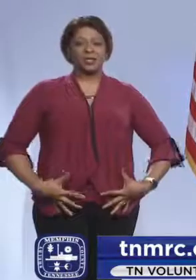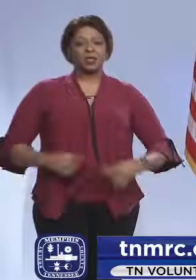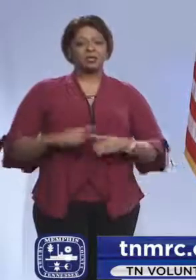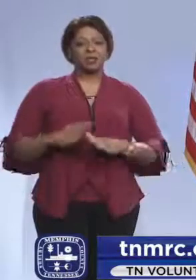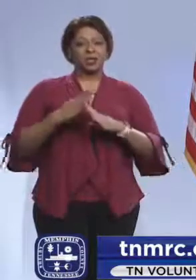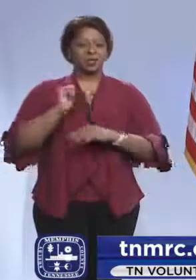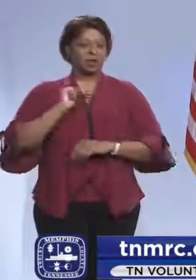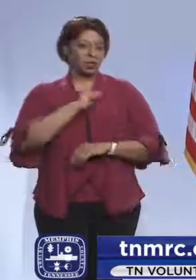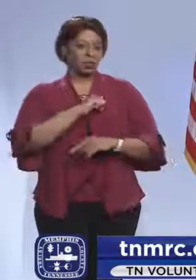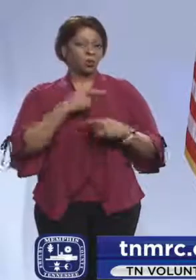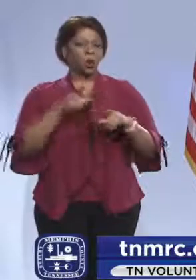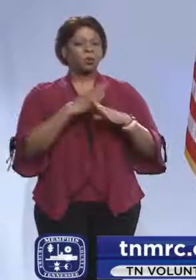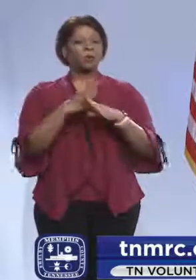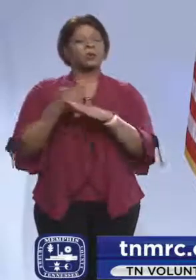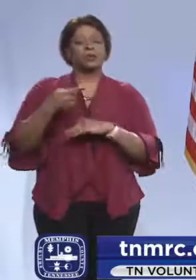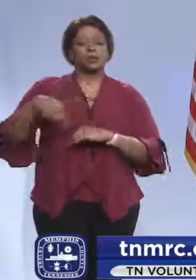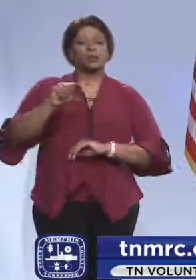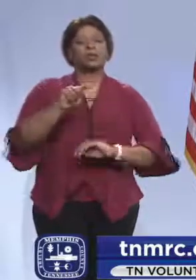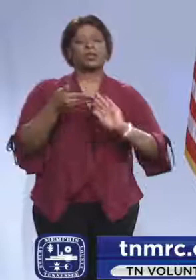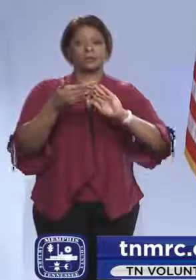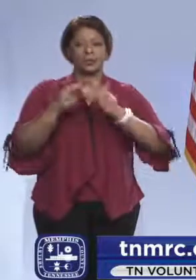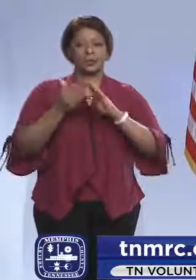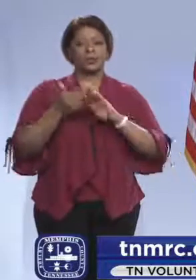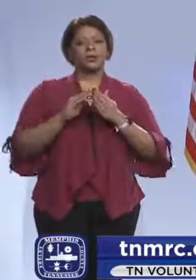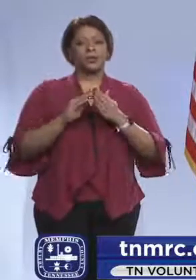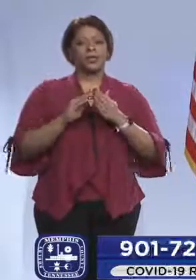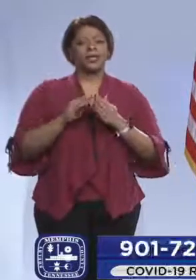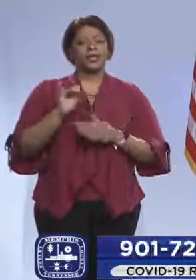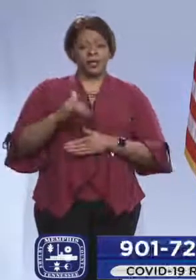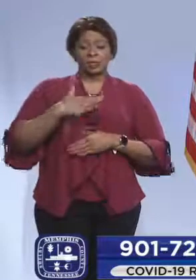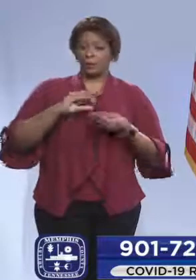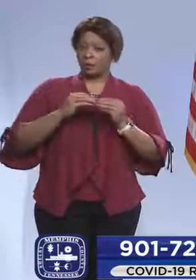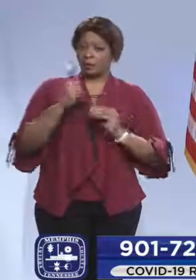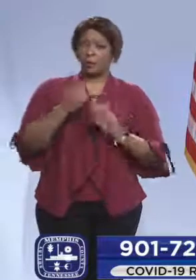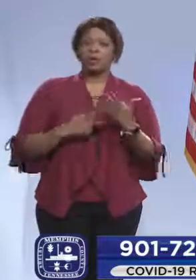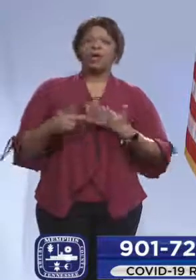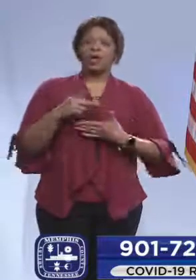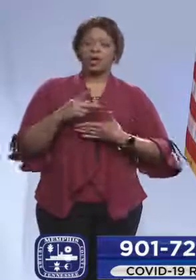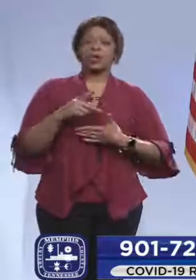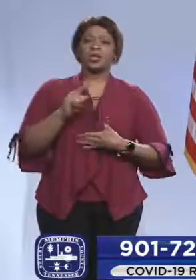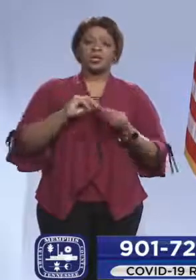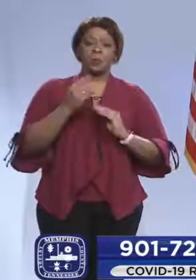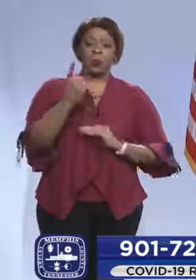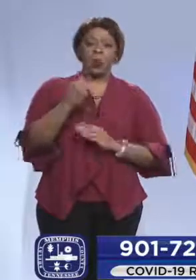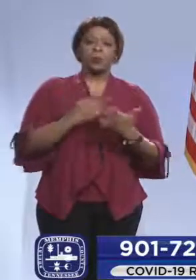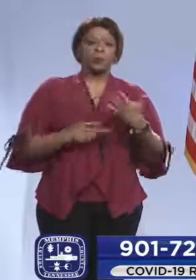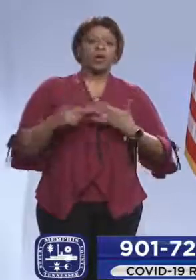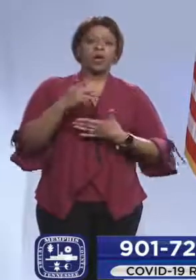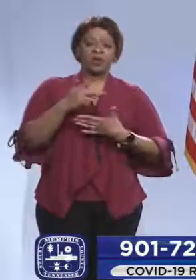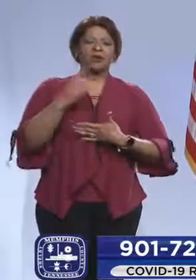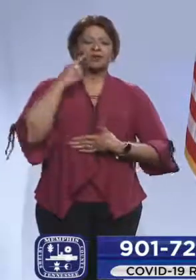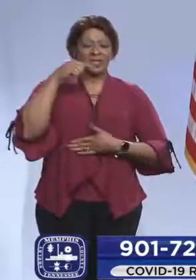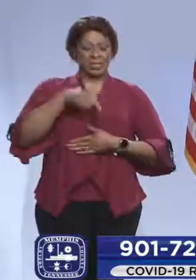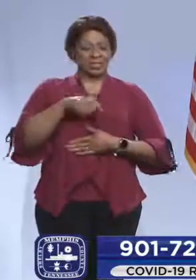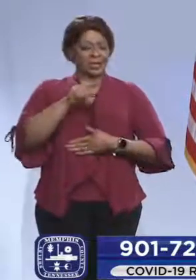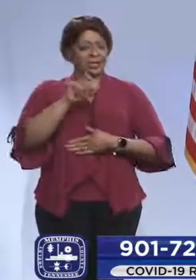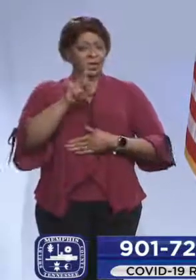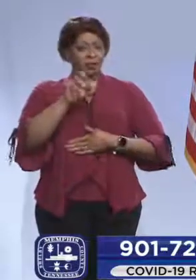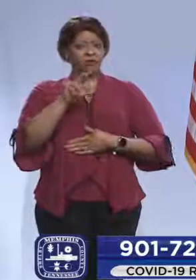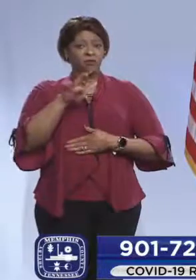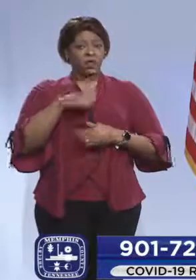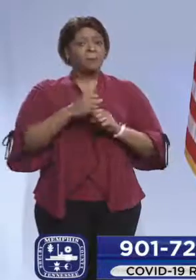while we're out there protecting the community. So that's my number one priority. That's one of the number one priorities of the task force, is to make